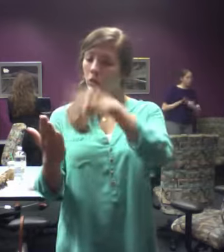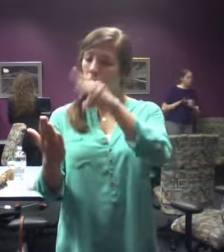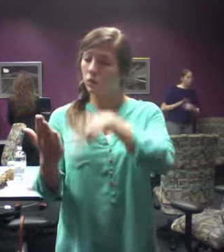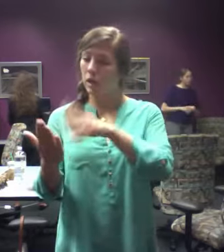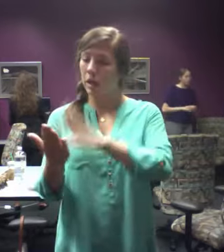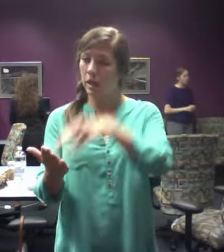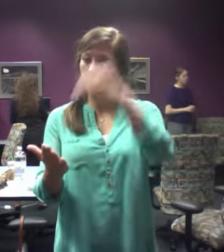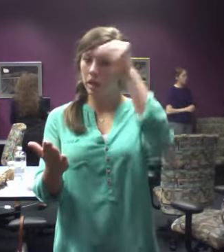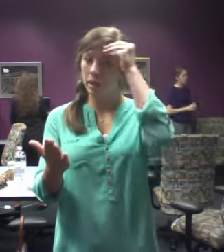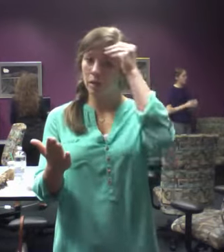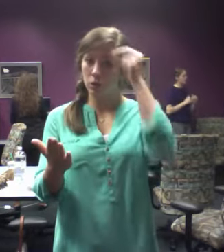blue.